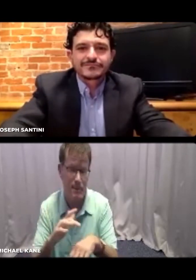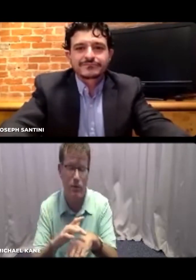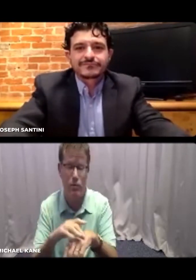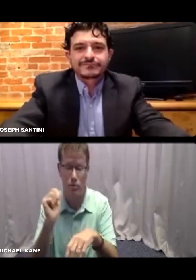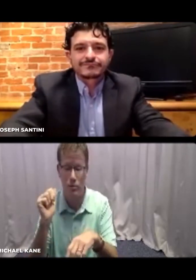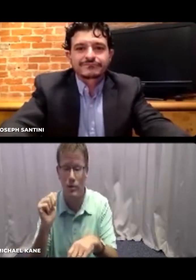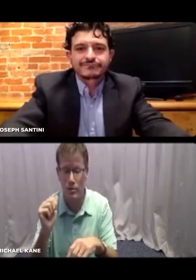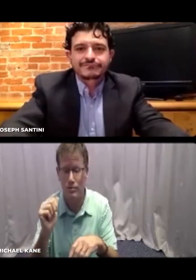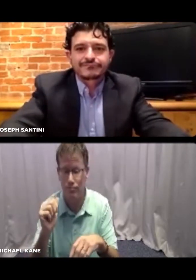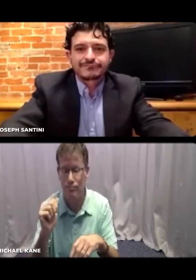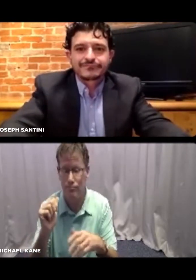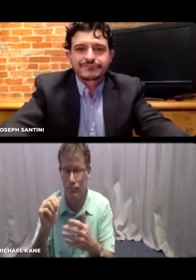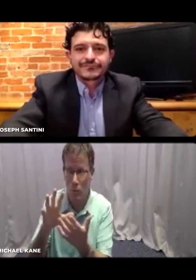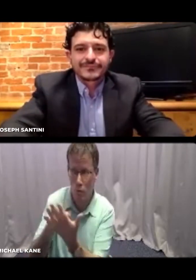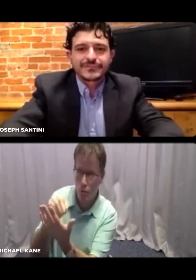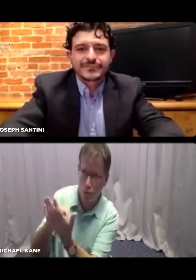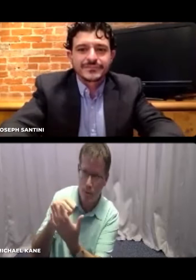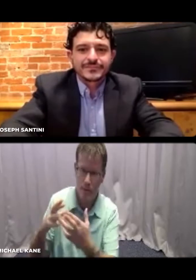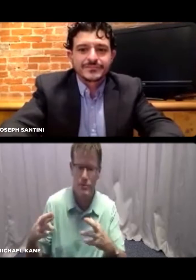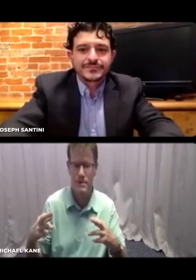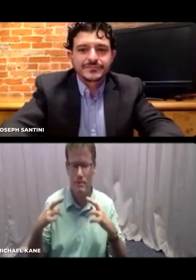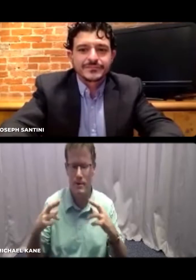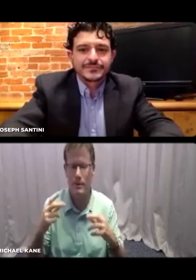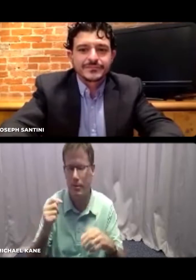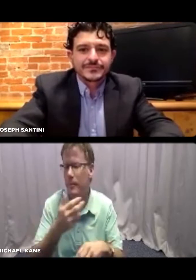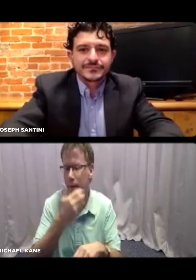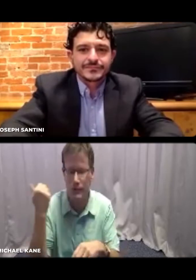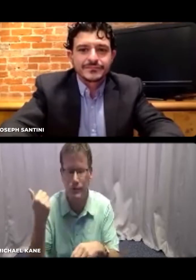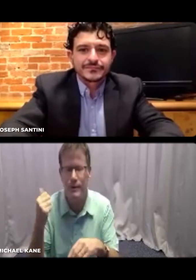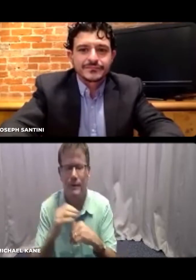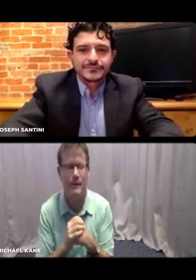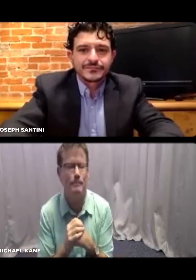that the earlier one learns about retirement, the better.